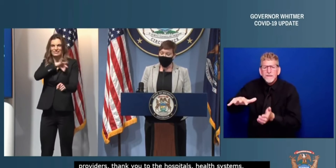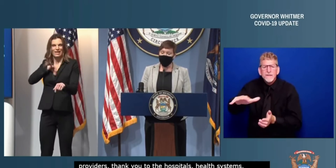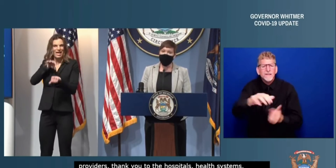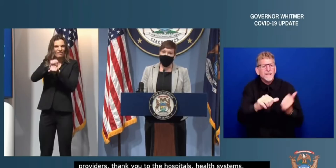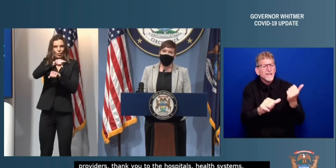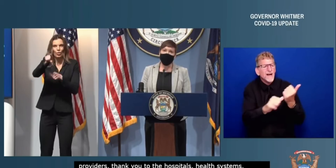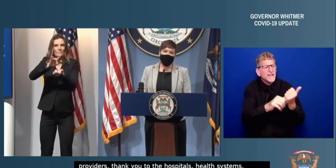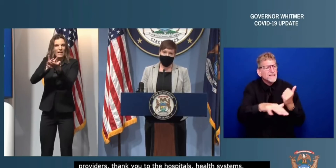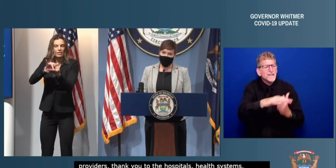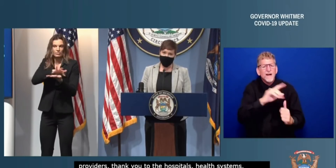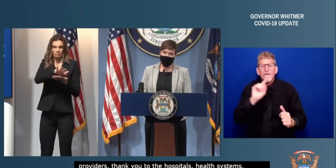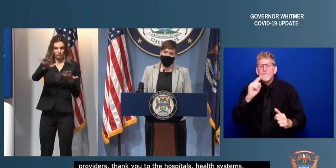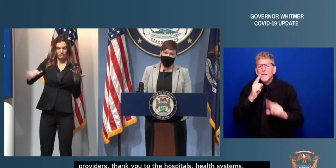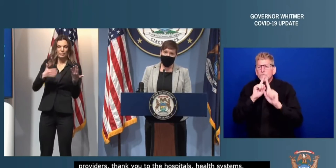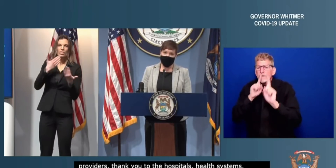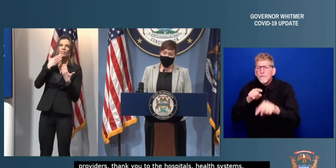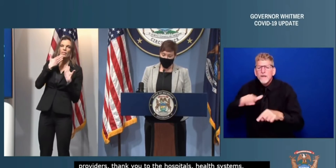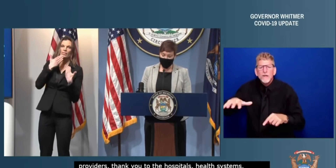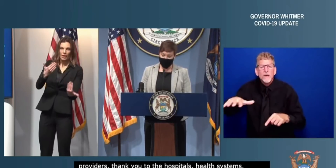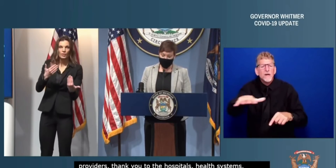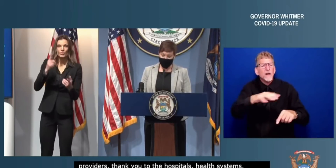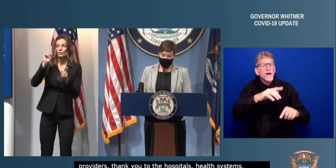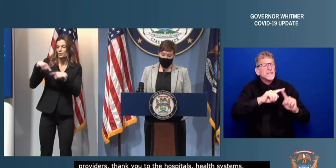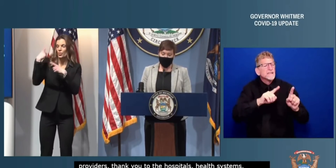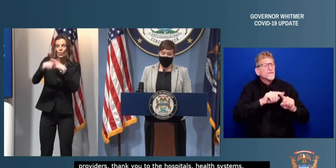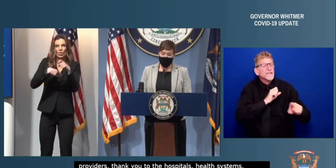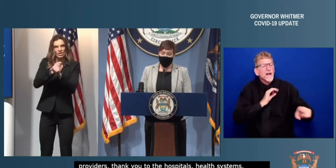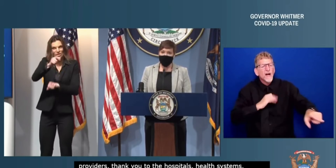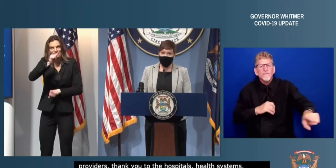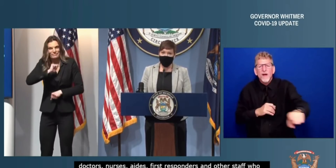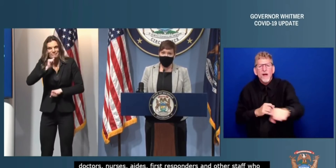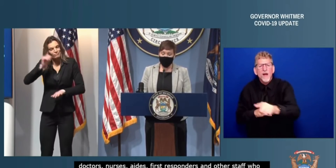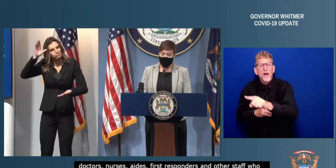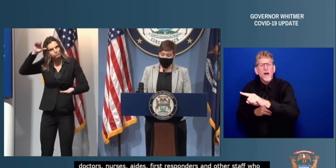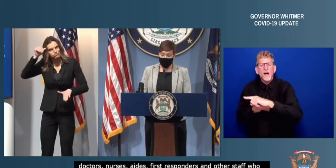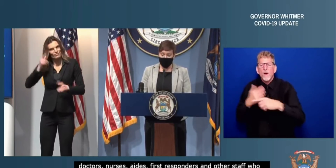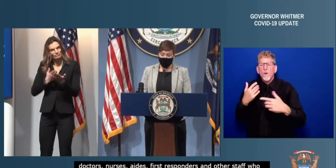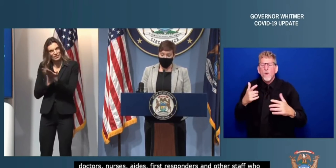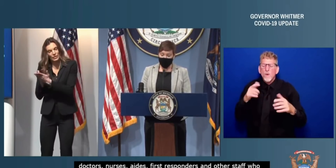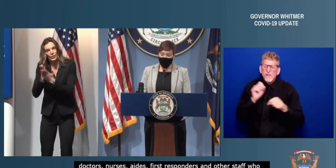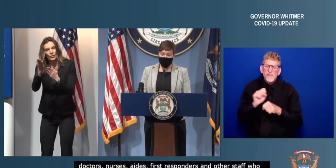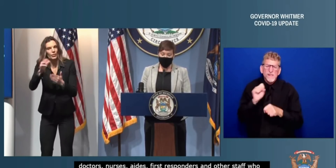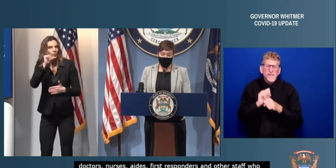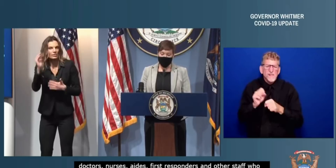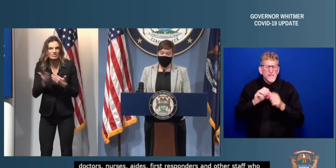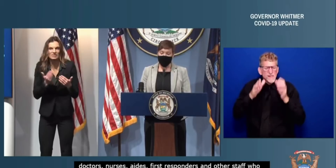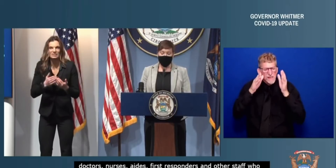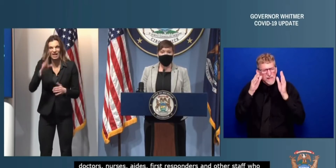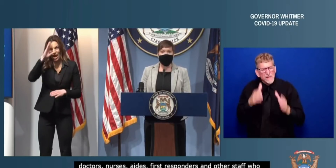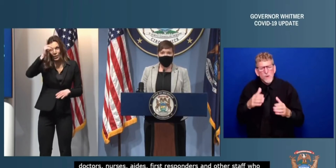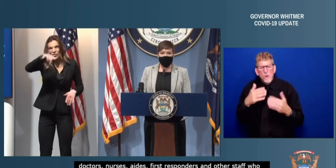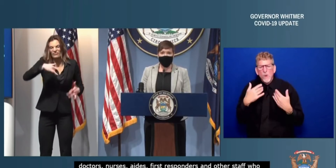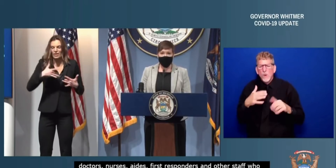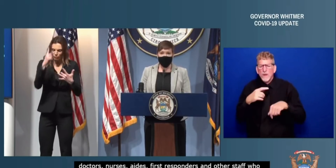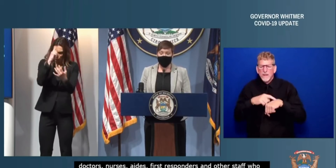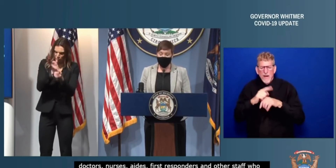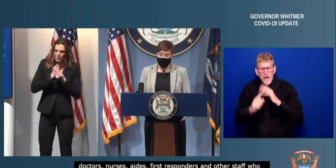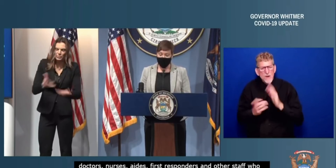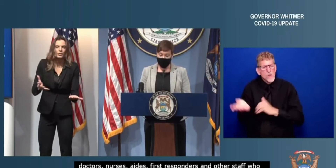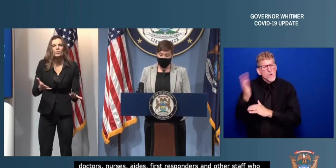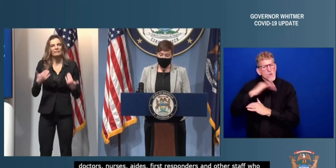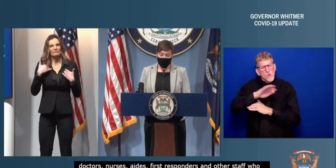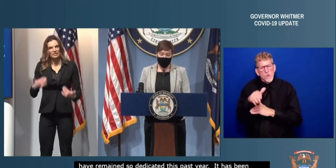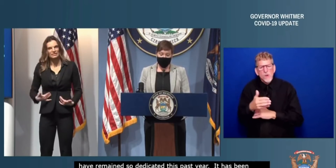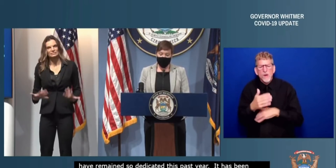who have remained so dedicated this past year. It has been difficult, and I know you are exhausted, physically